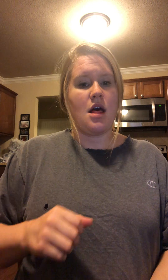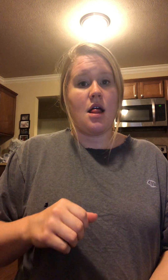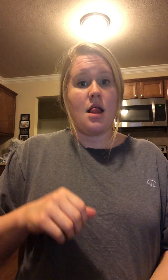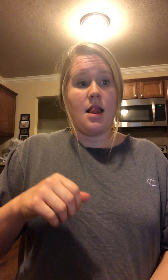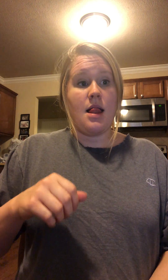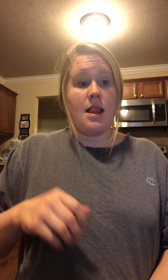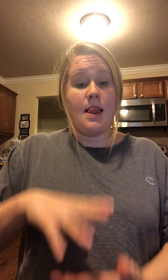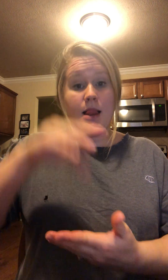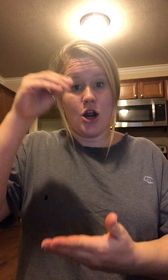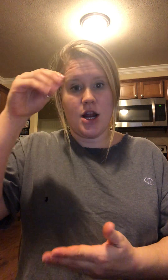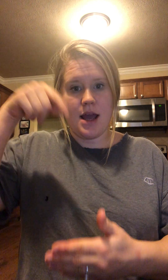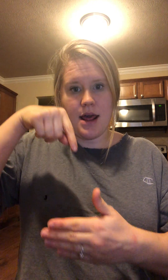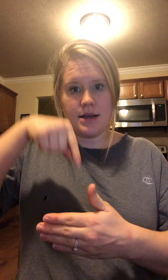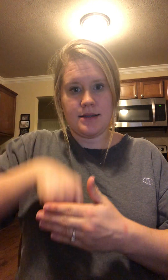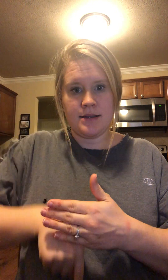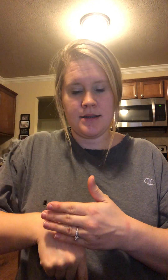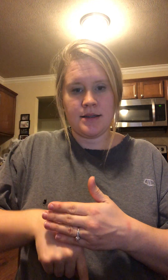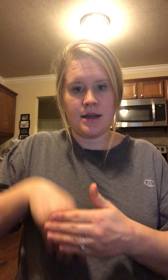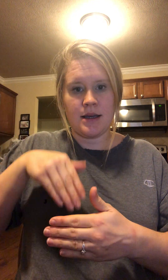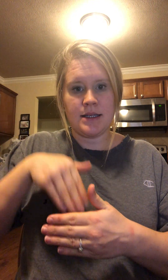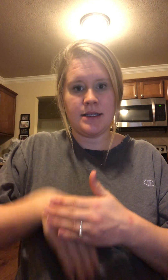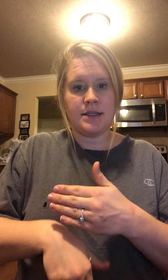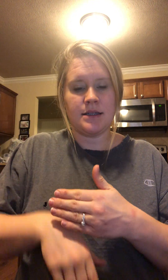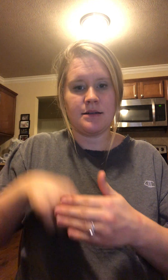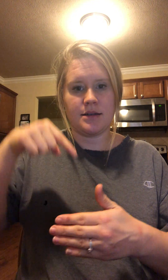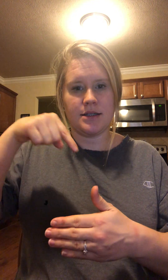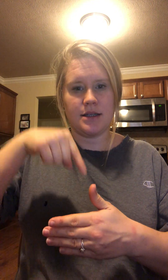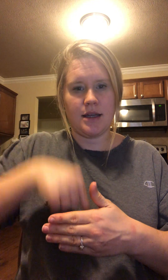look how big this is.